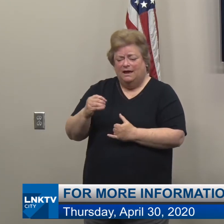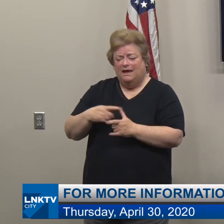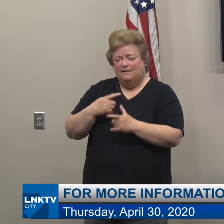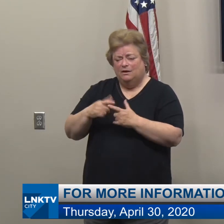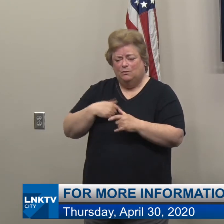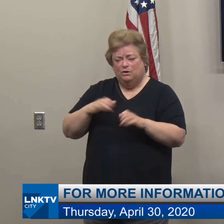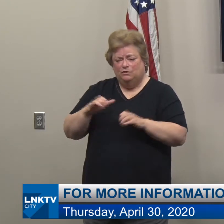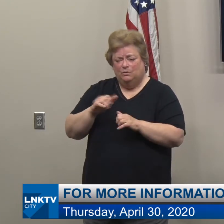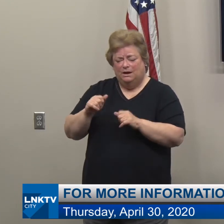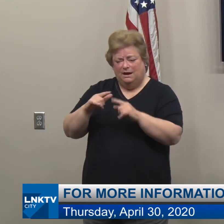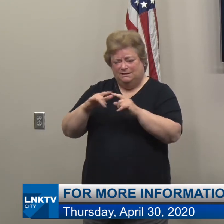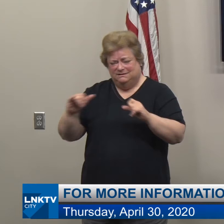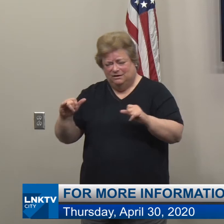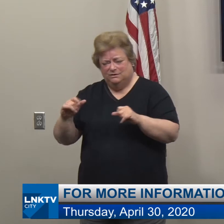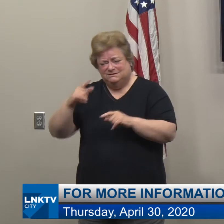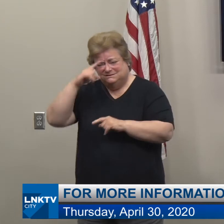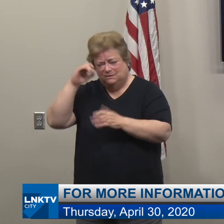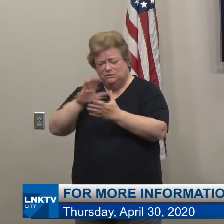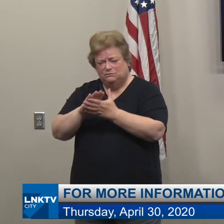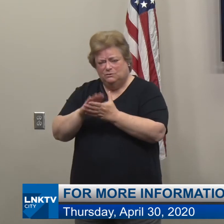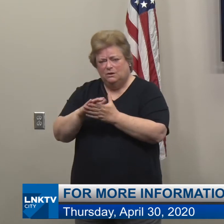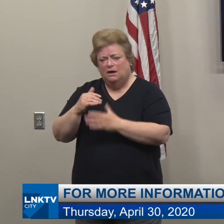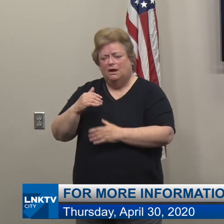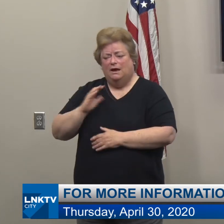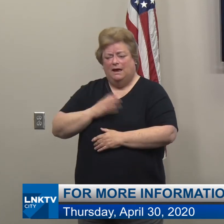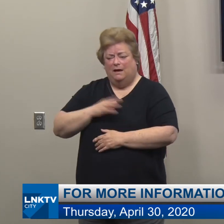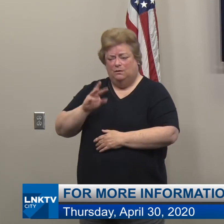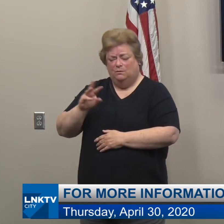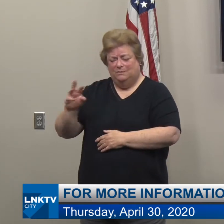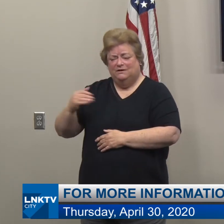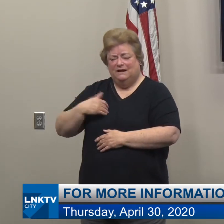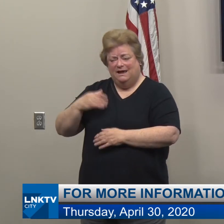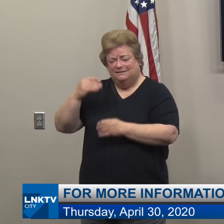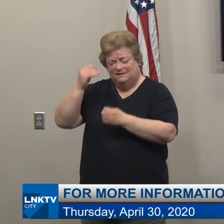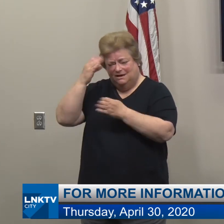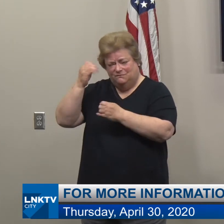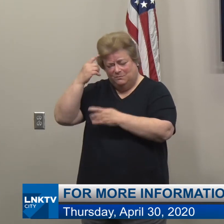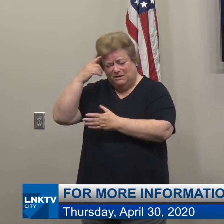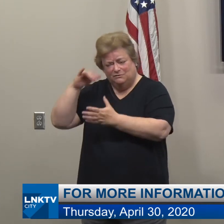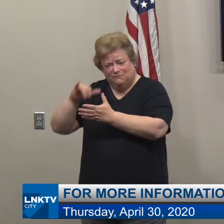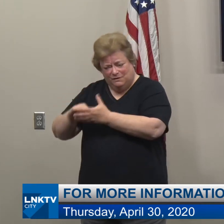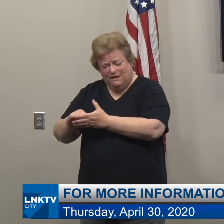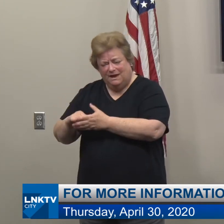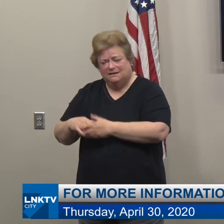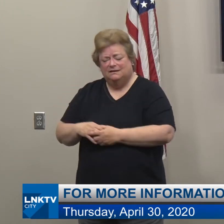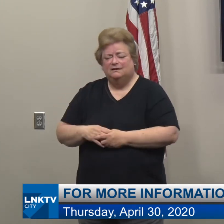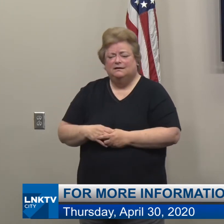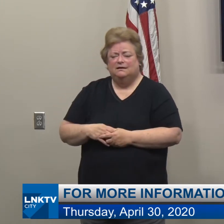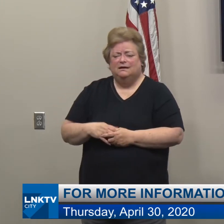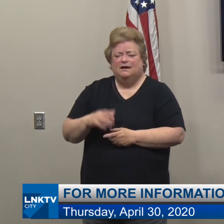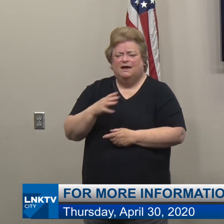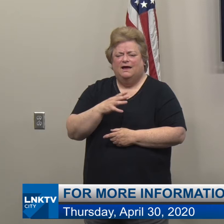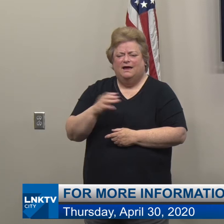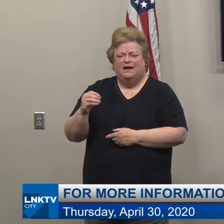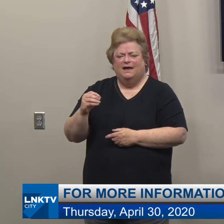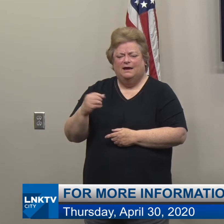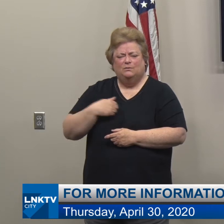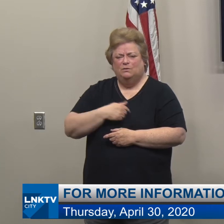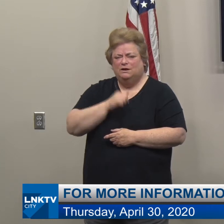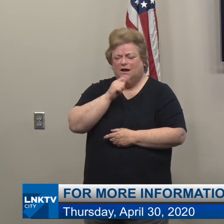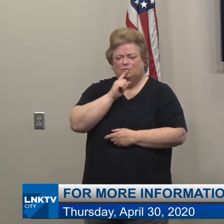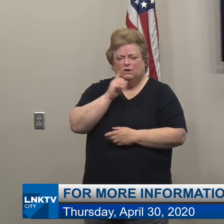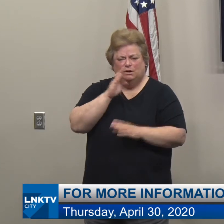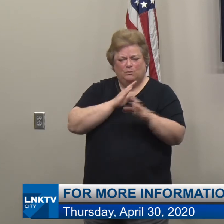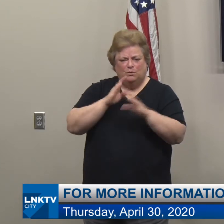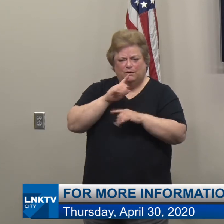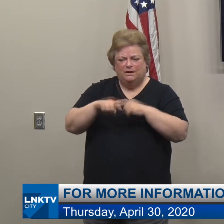school. Details are on our website if parents and or students listening are interested in that. And then we're not really concerning